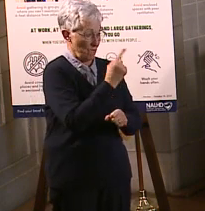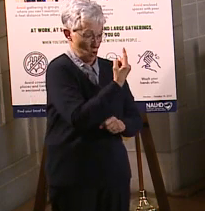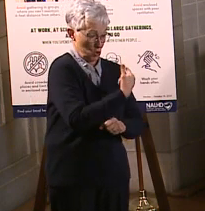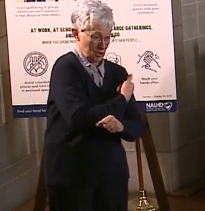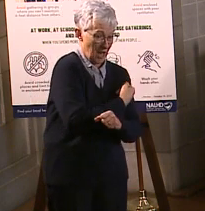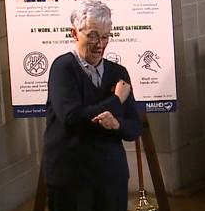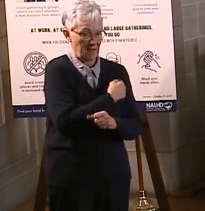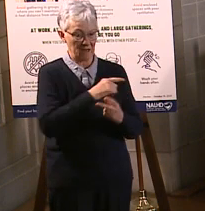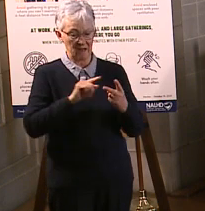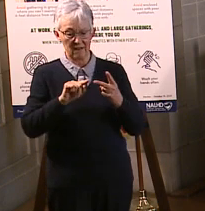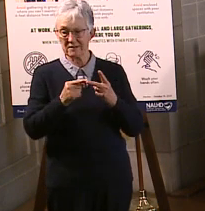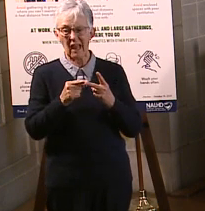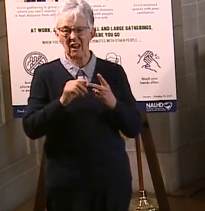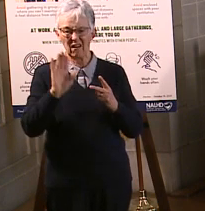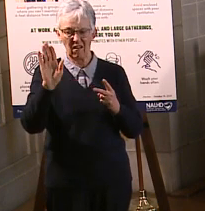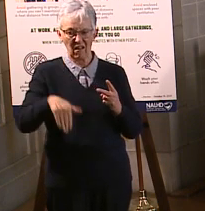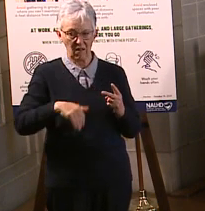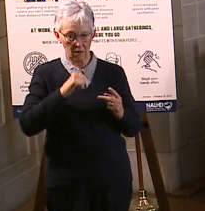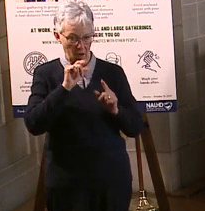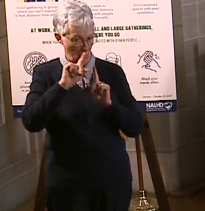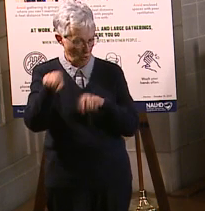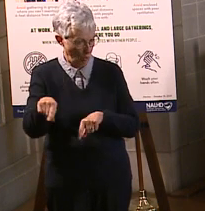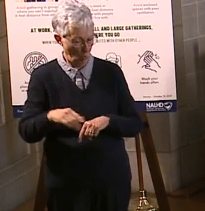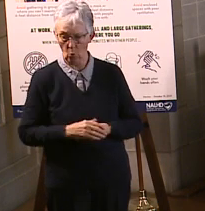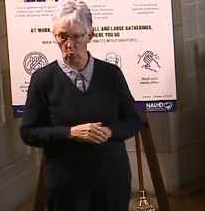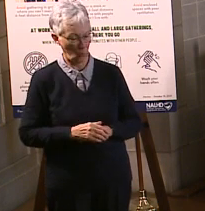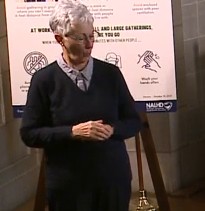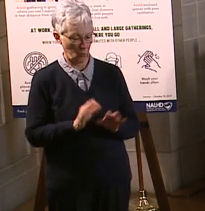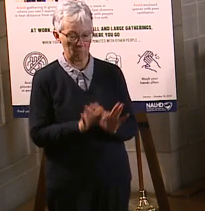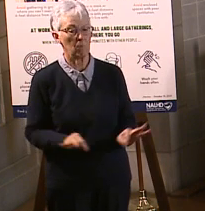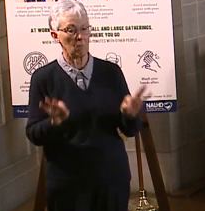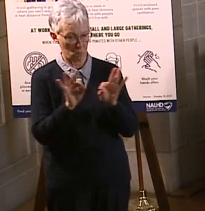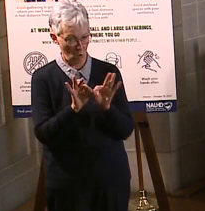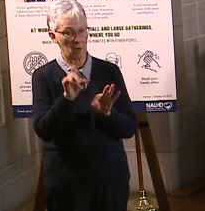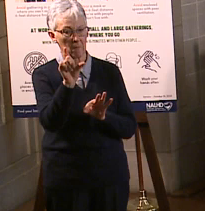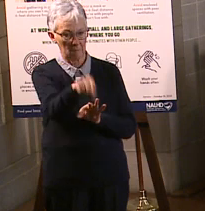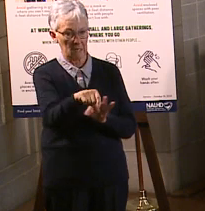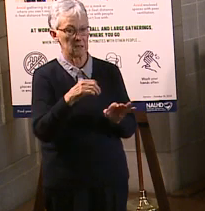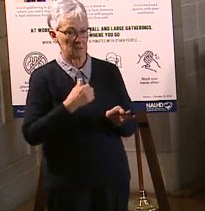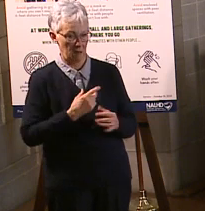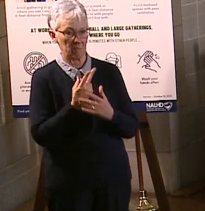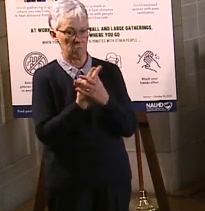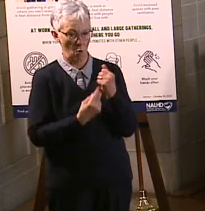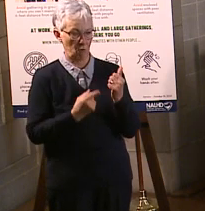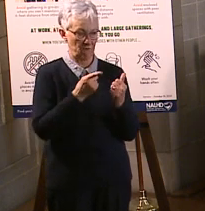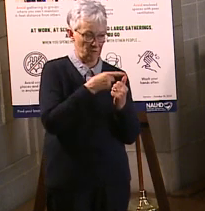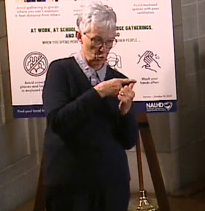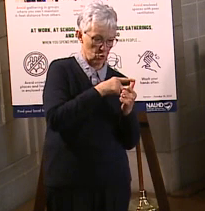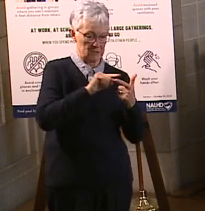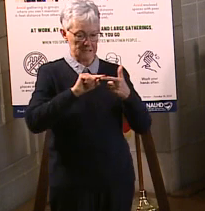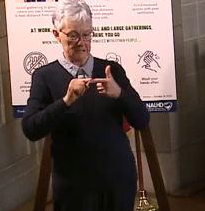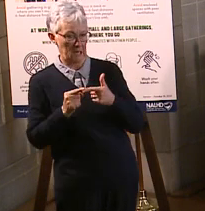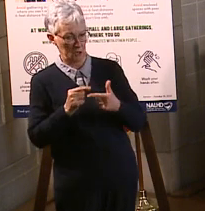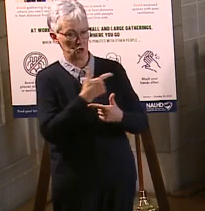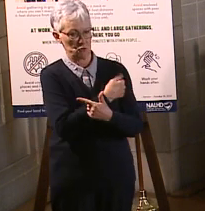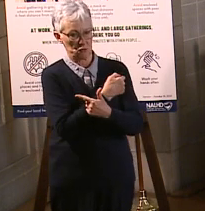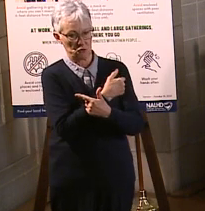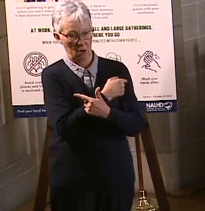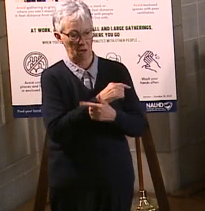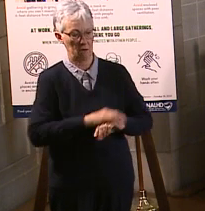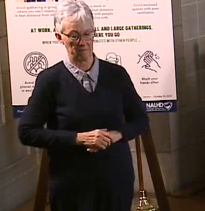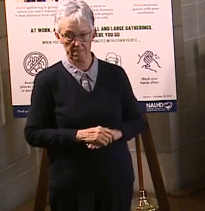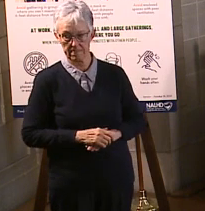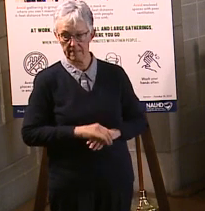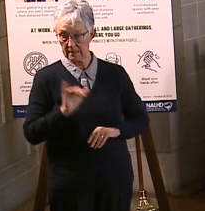dose that you are coming back. We have a dose for you. So we want to make sure that you are fully inoculated. Those are my updates